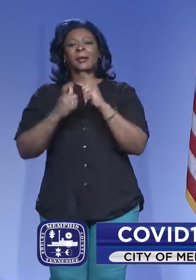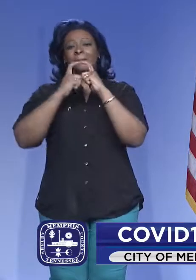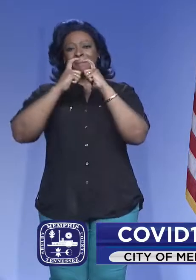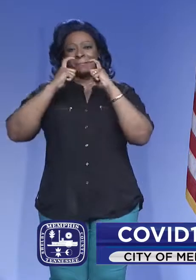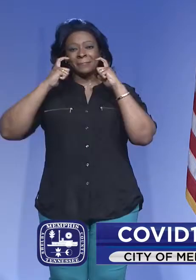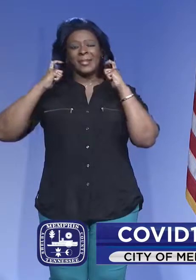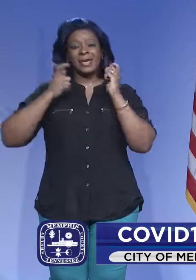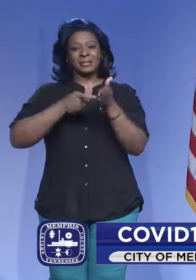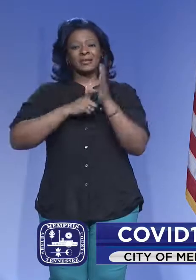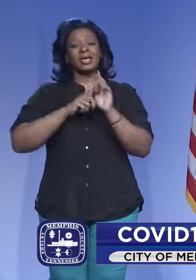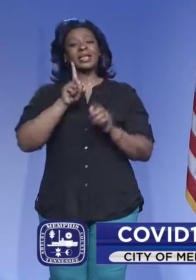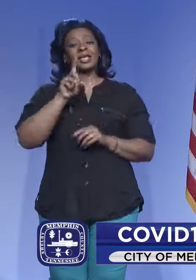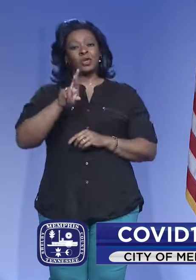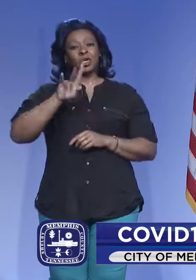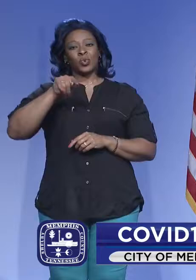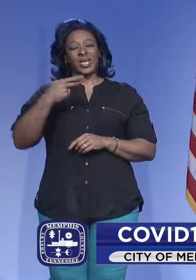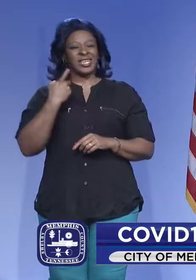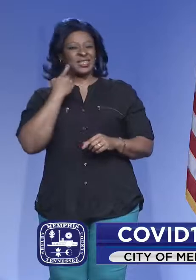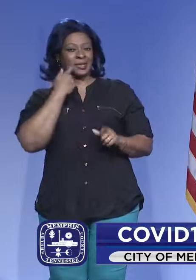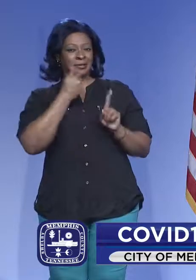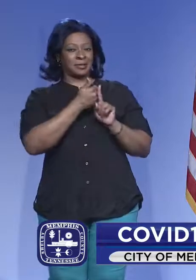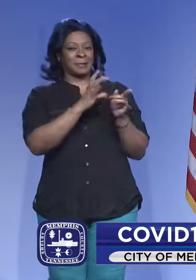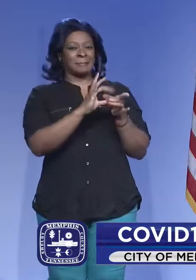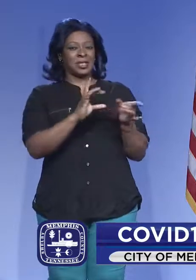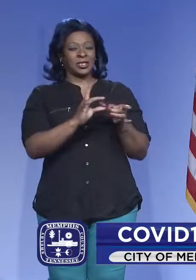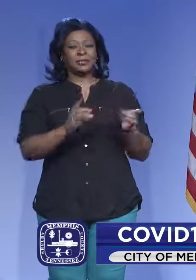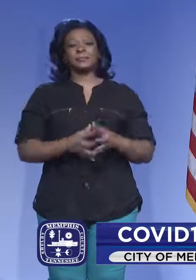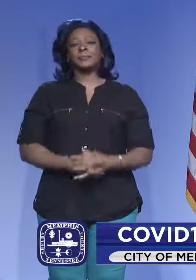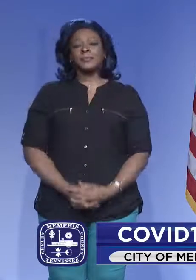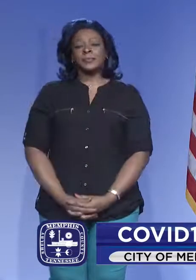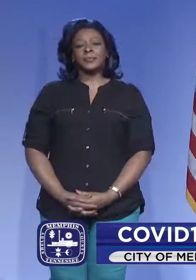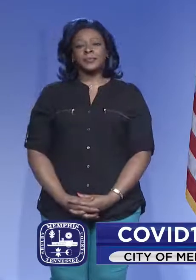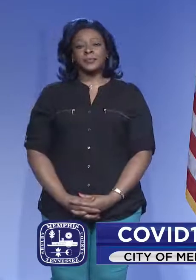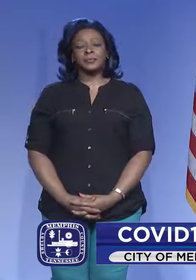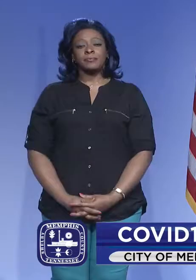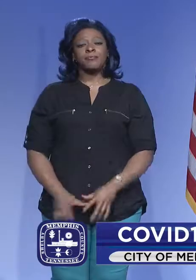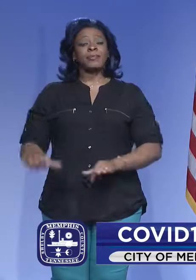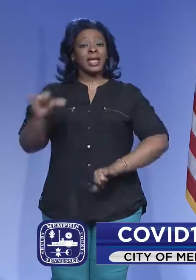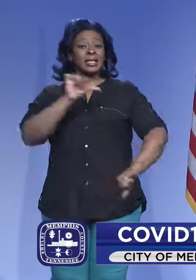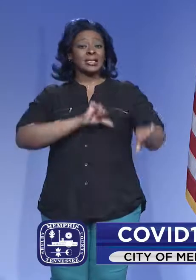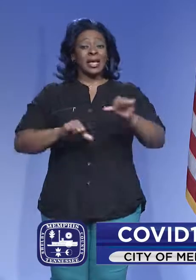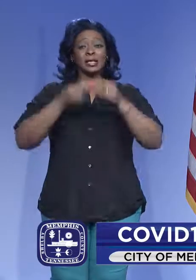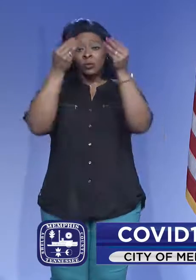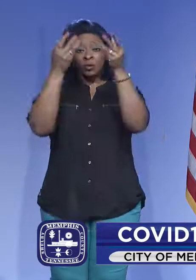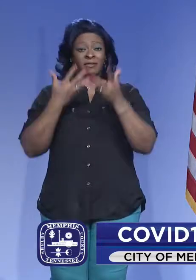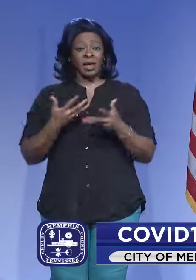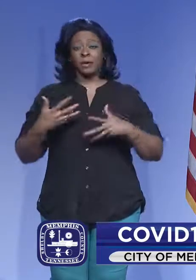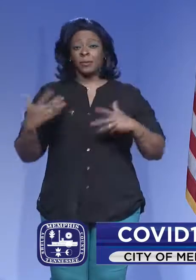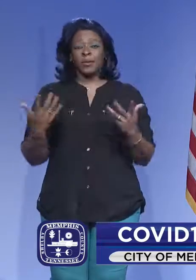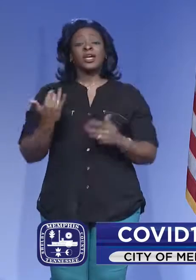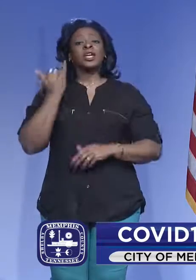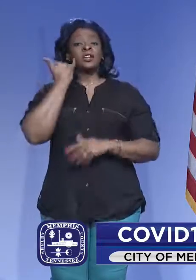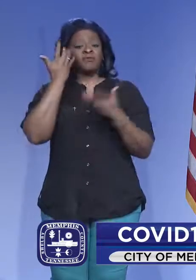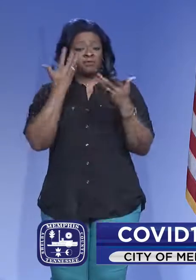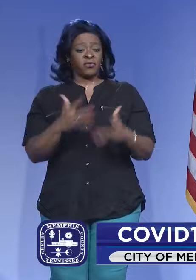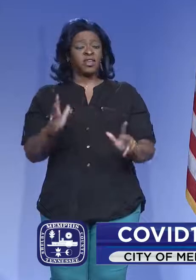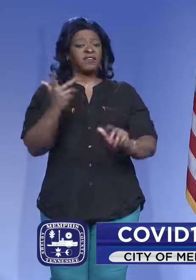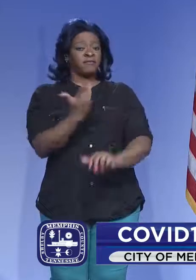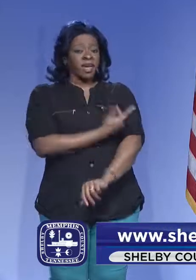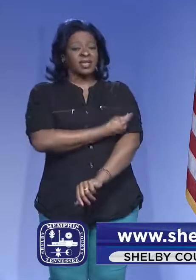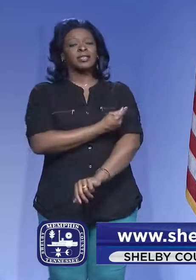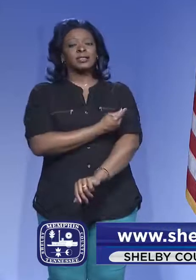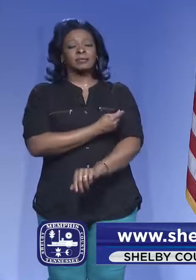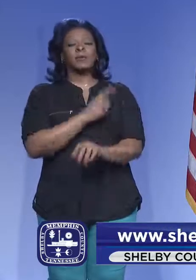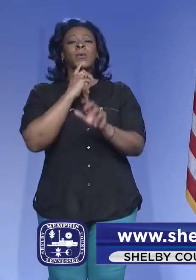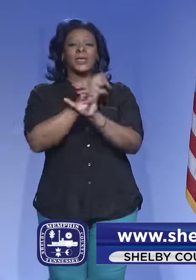mandate, as Dr. Randolph has just gone through. The science tells us right now that if you're vaccinated, it's